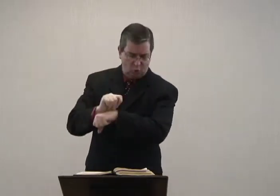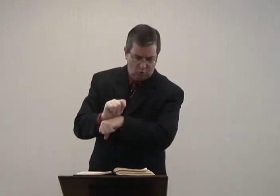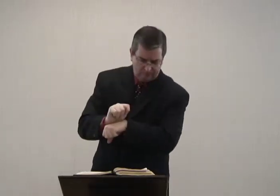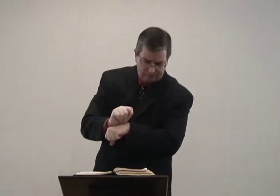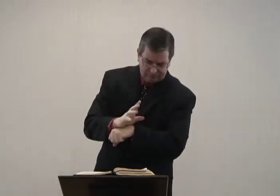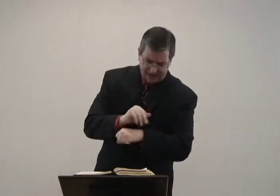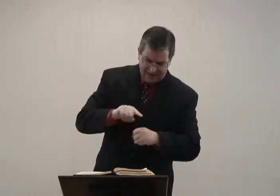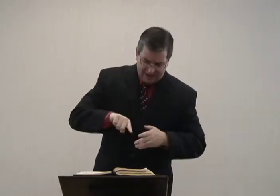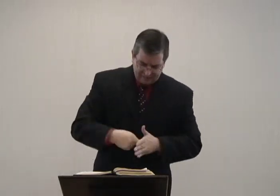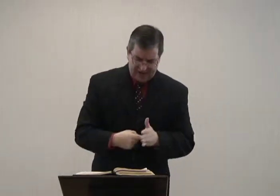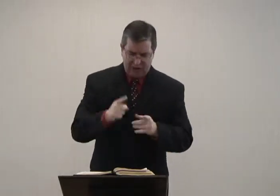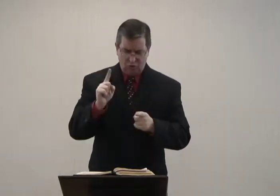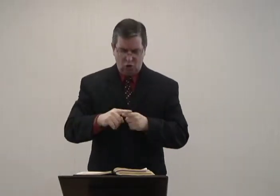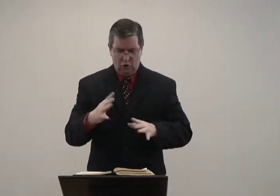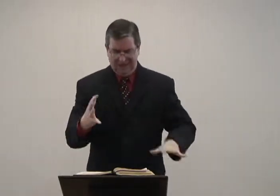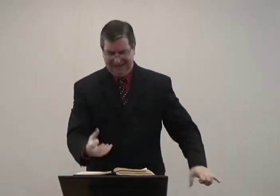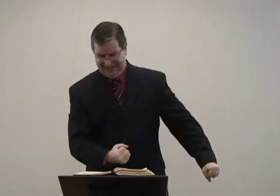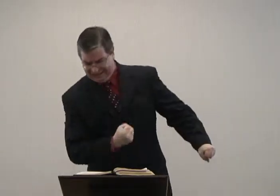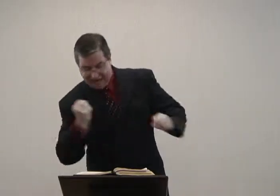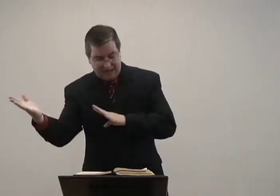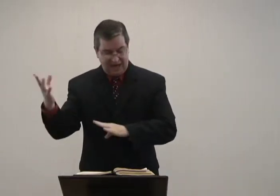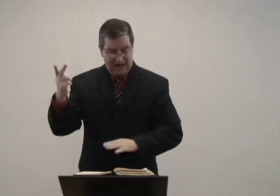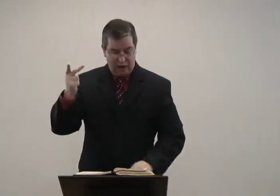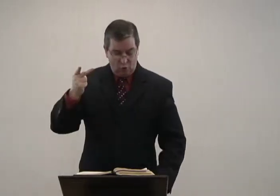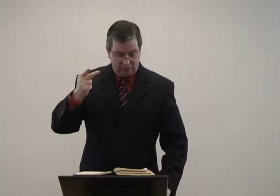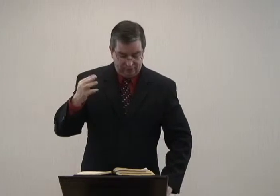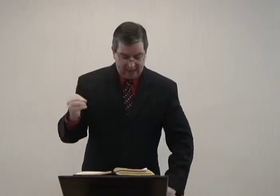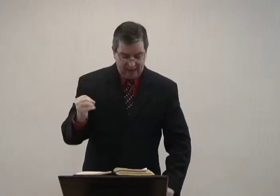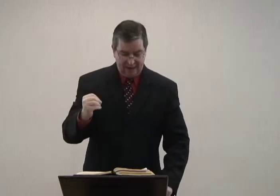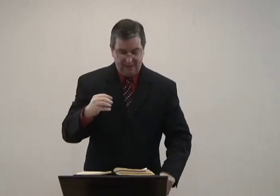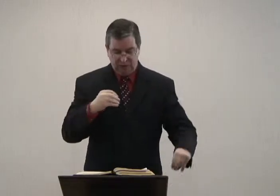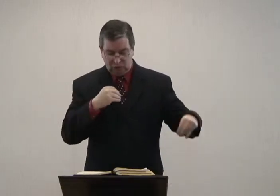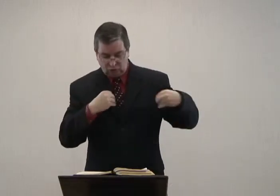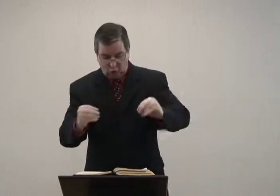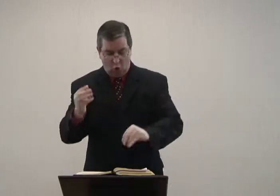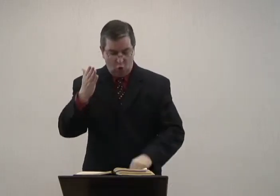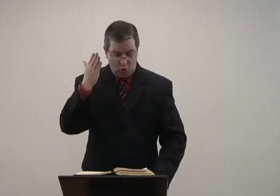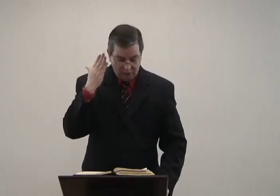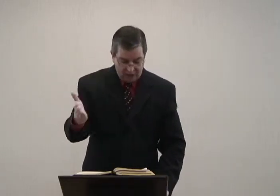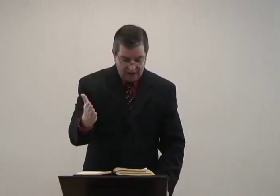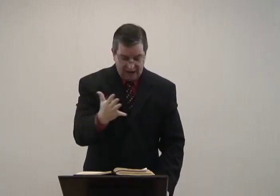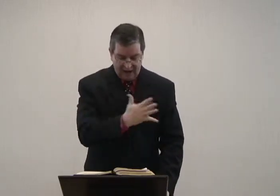into the temple and began to cast out them that sold therein, and them that bought.